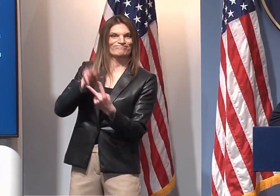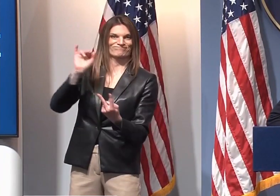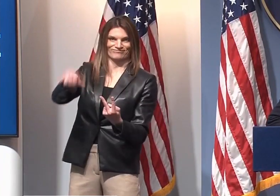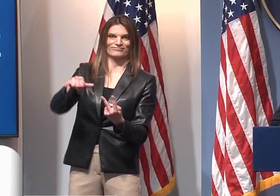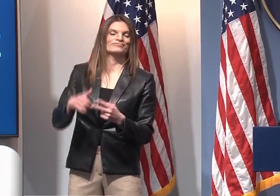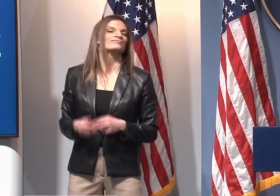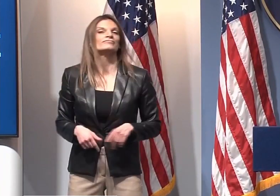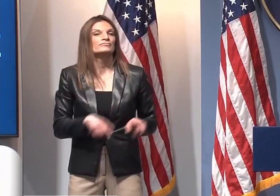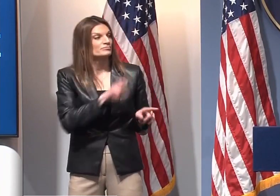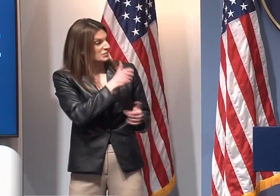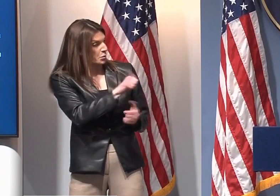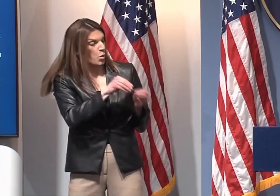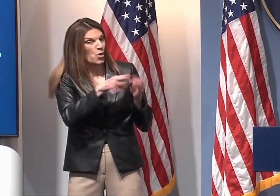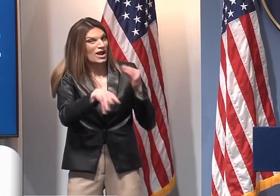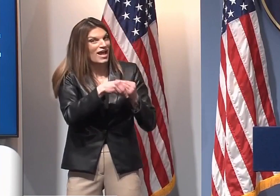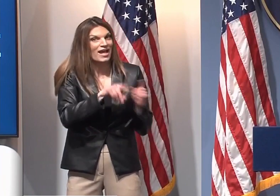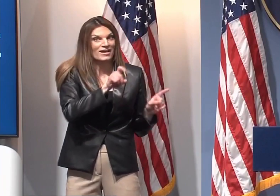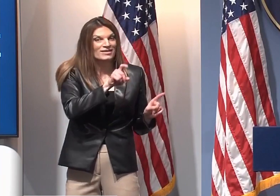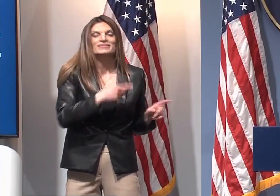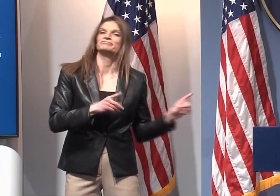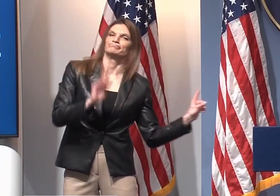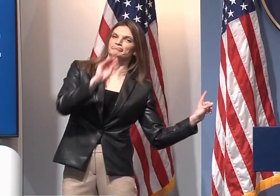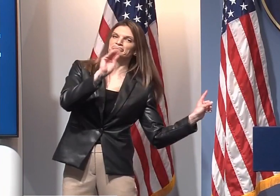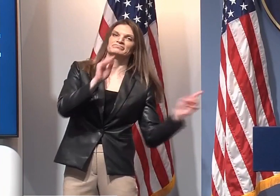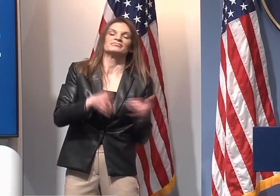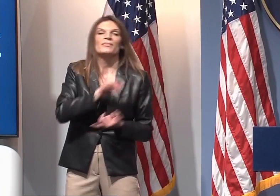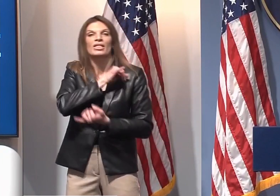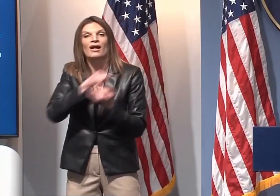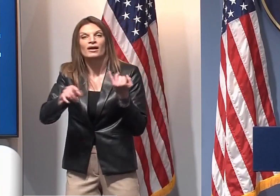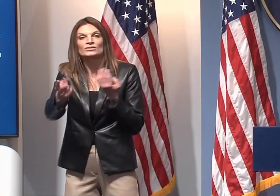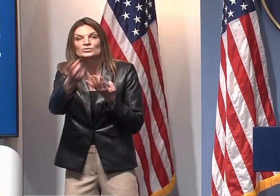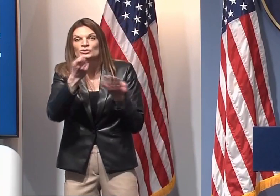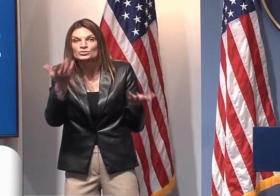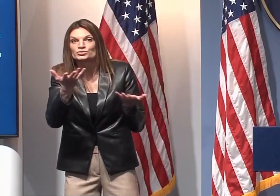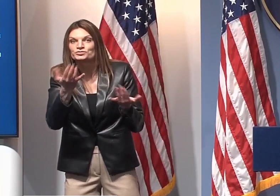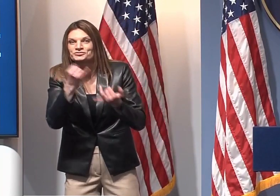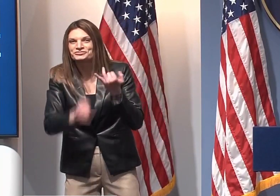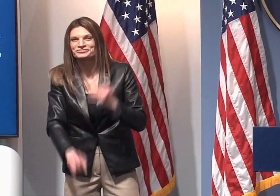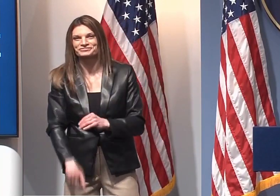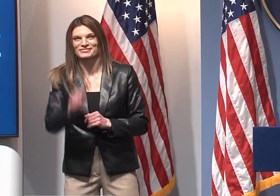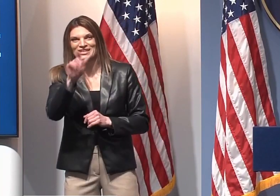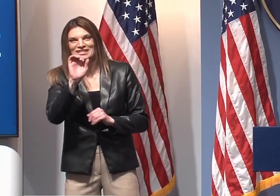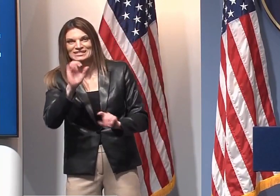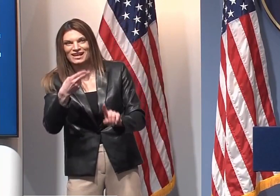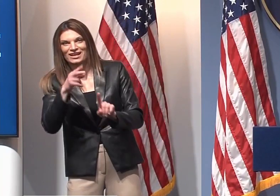to add, Dr. J? Okay. Zach G. for the last question.